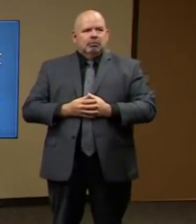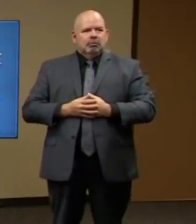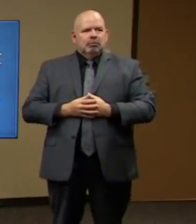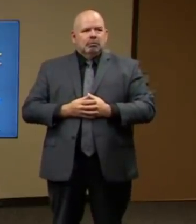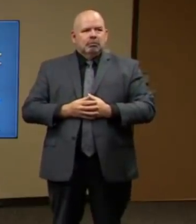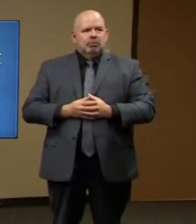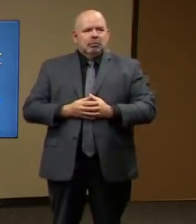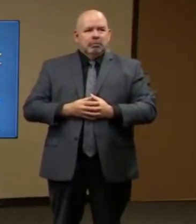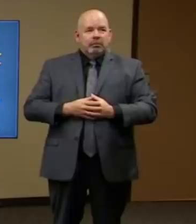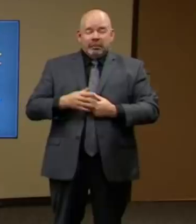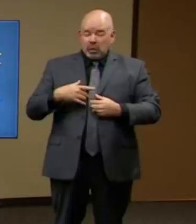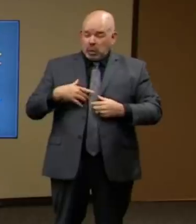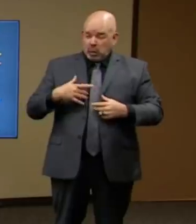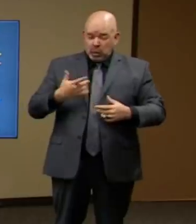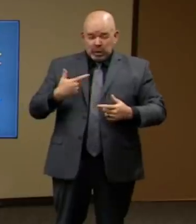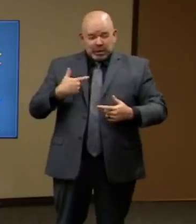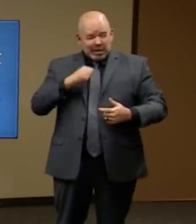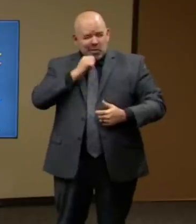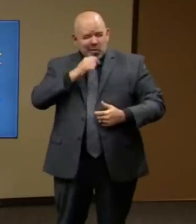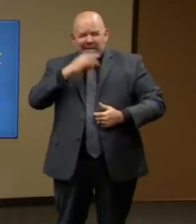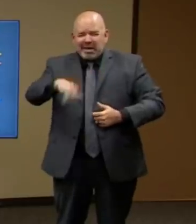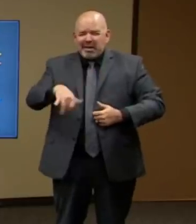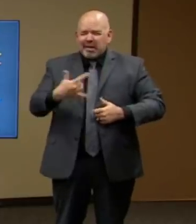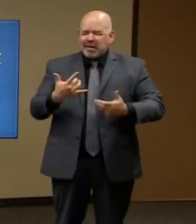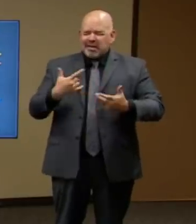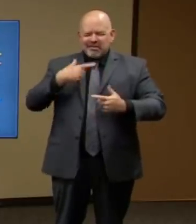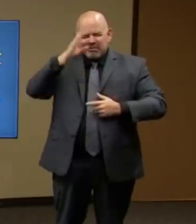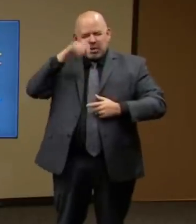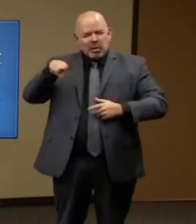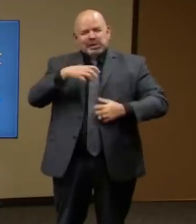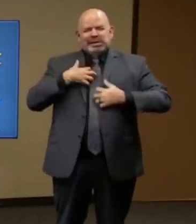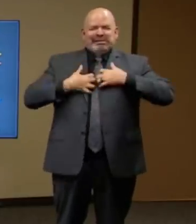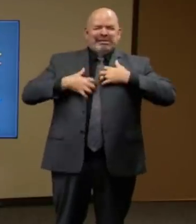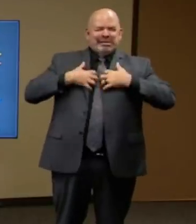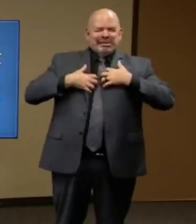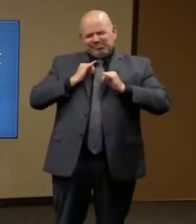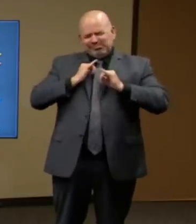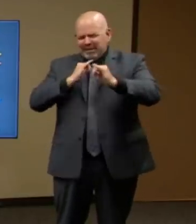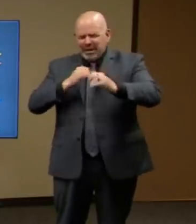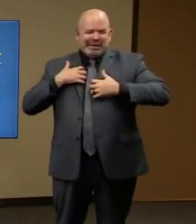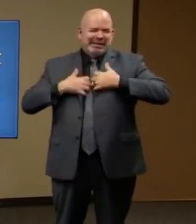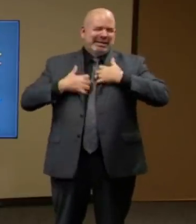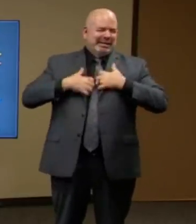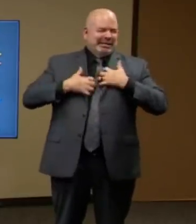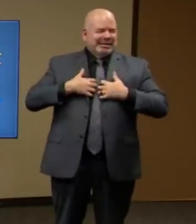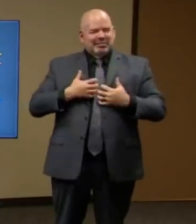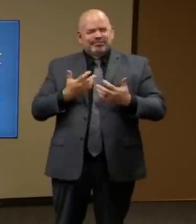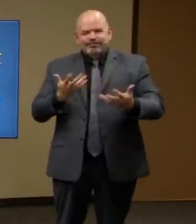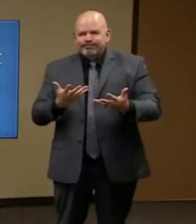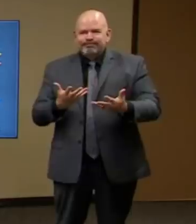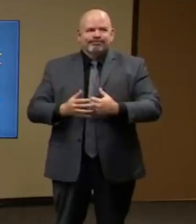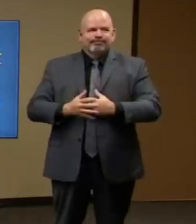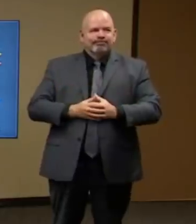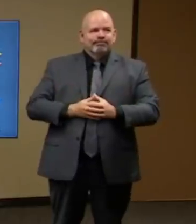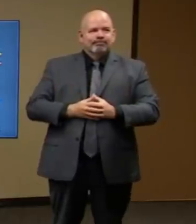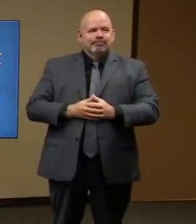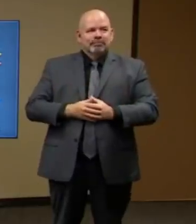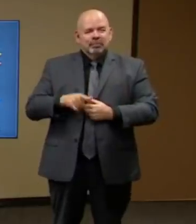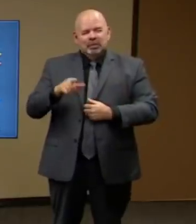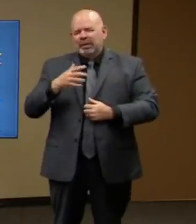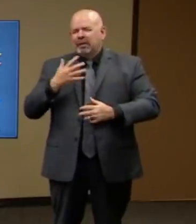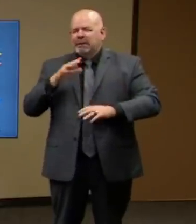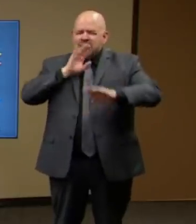July. It's beyond frustrating that we are where we are.